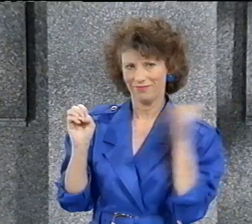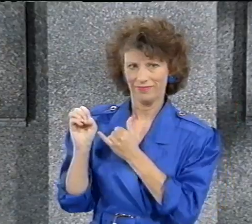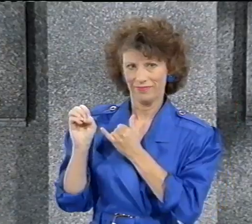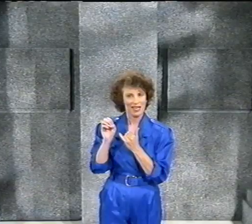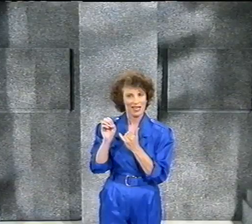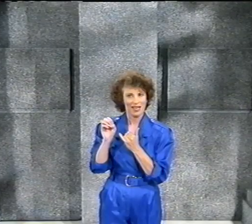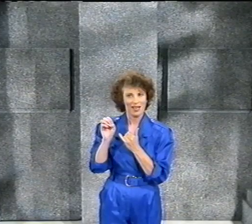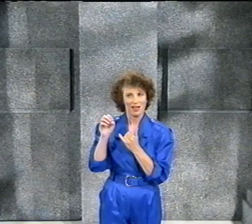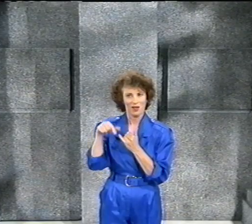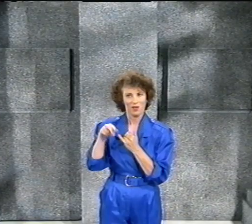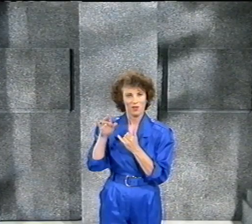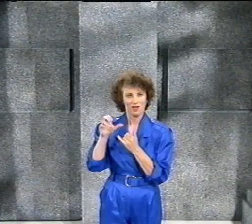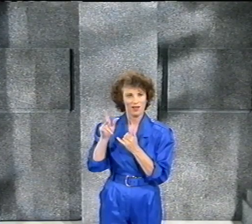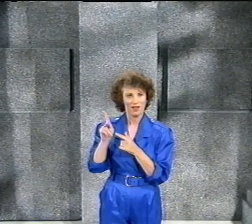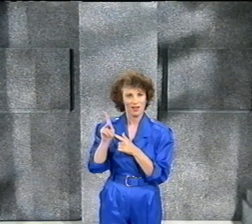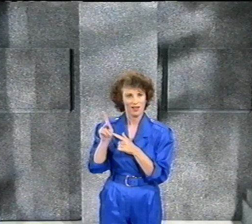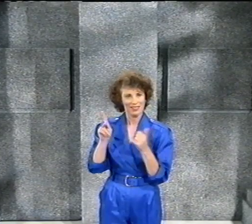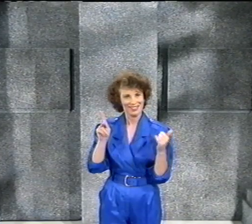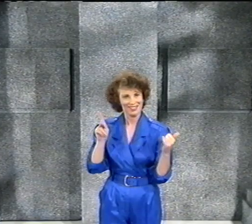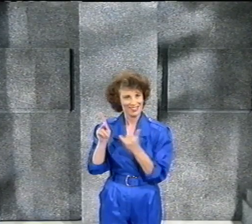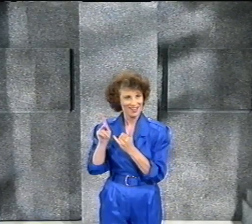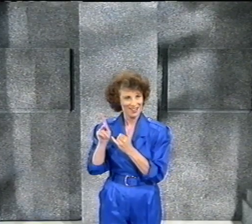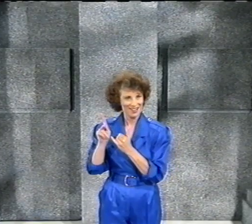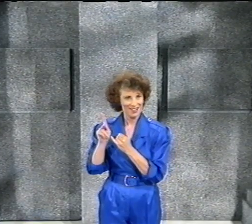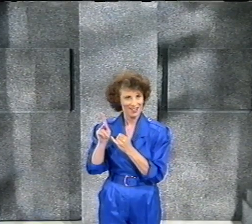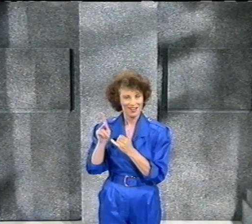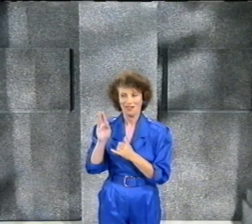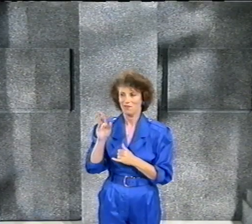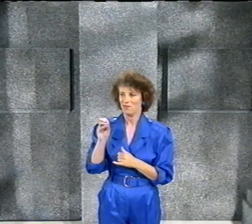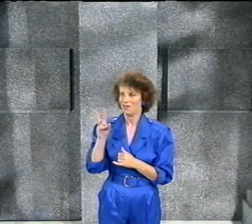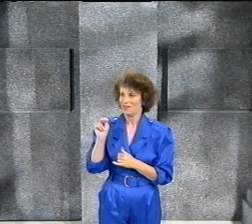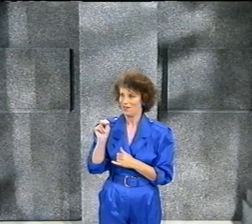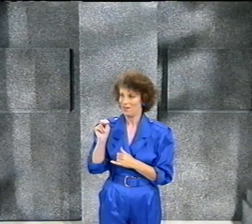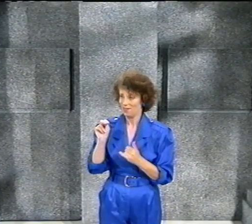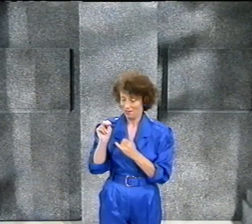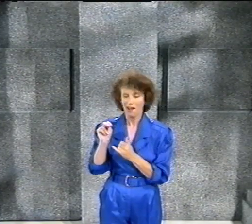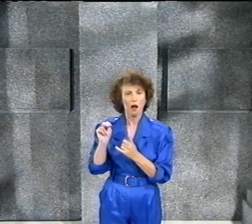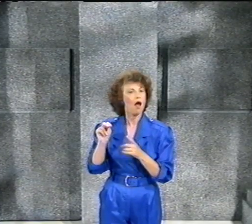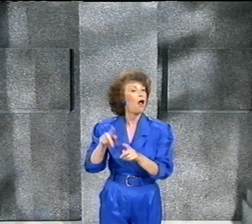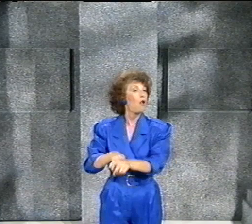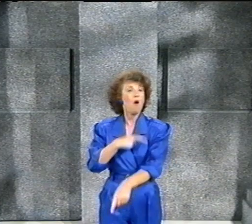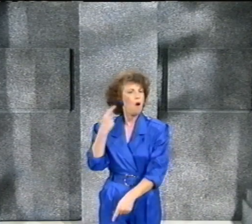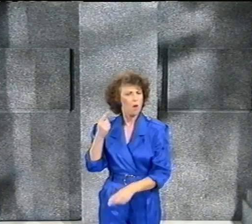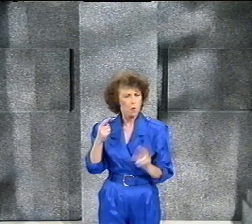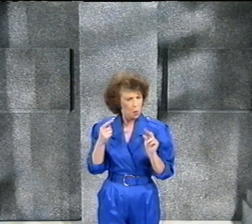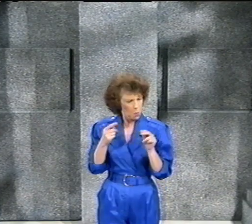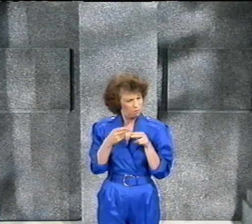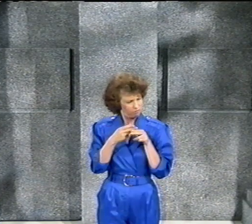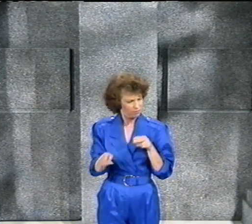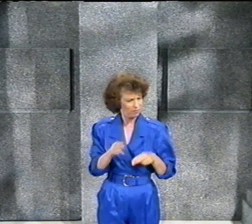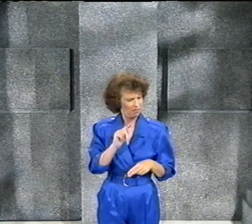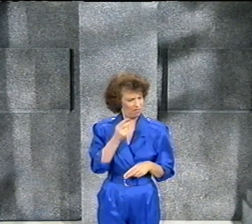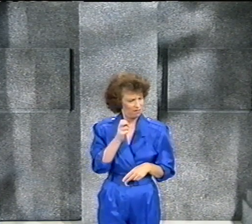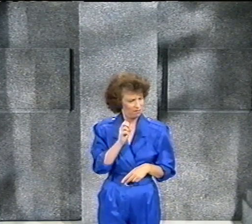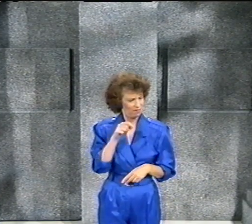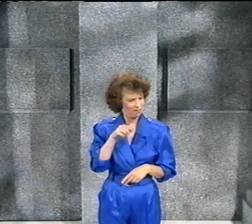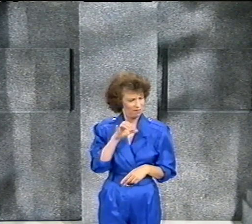The last letter stays there. It's held. Not a lot longer, just very